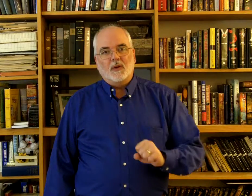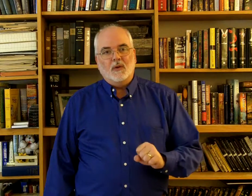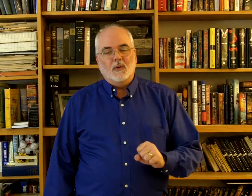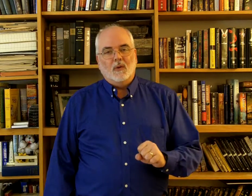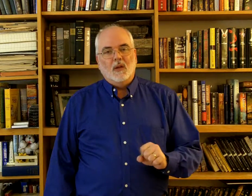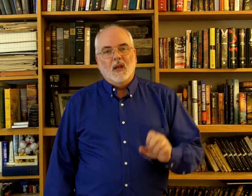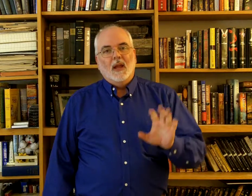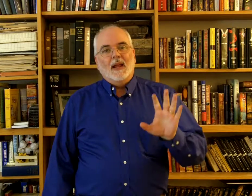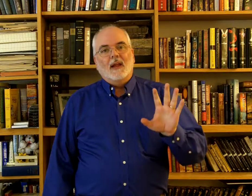do.